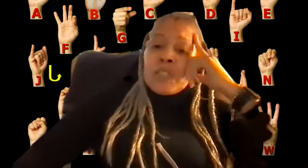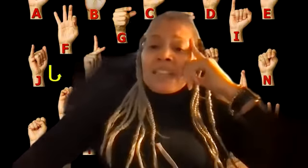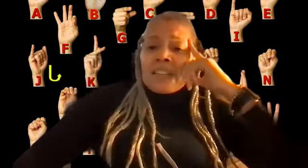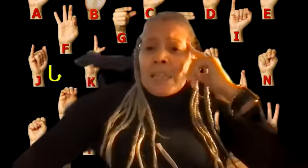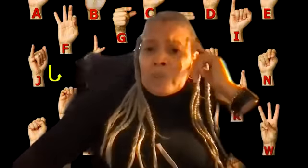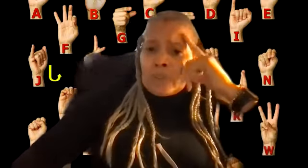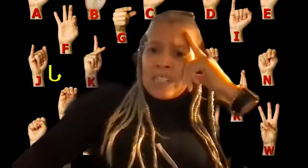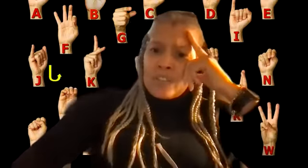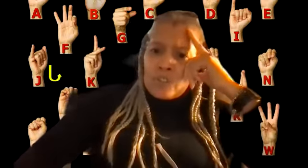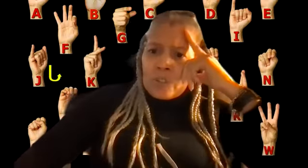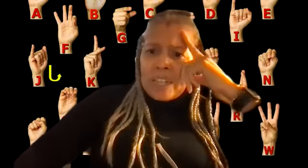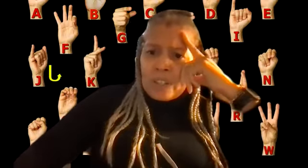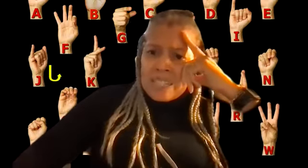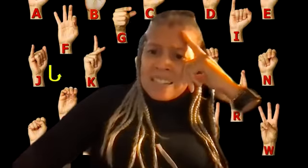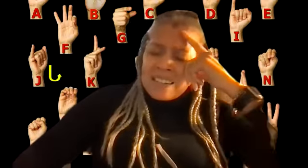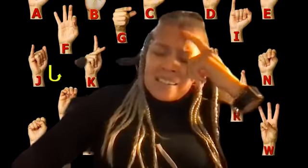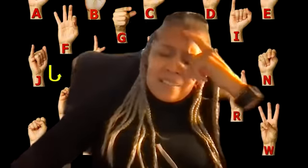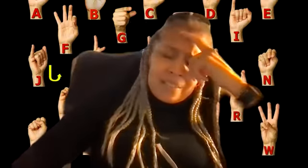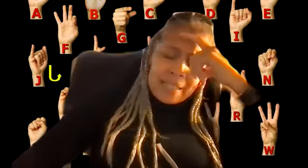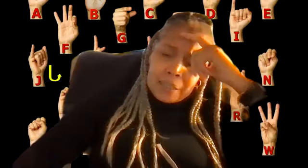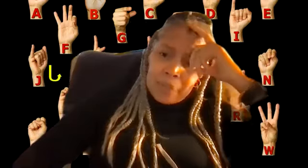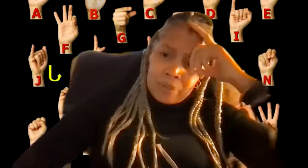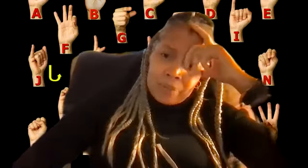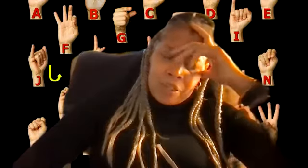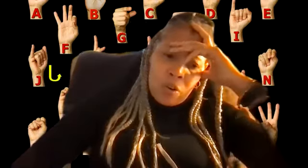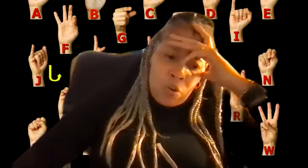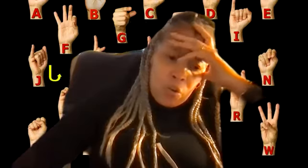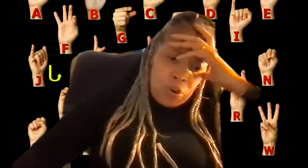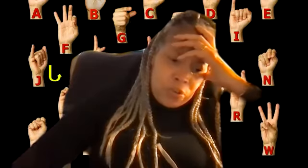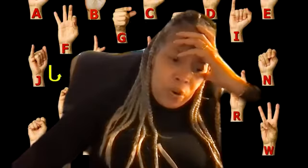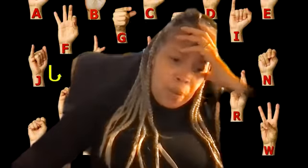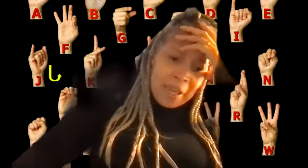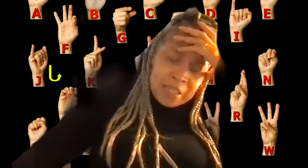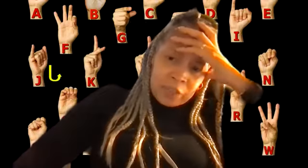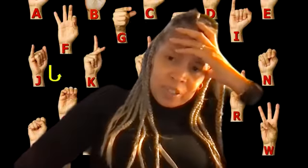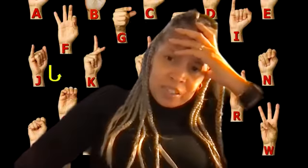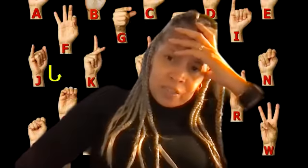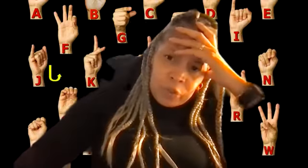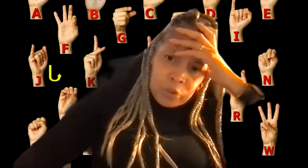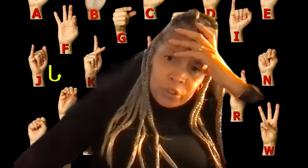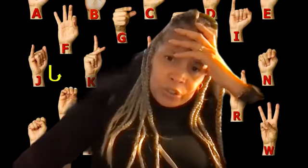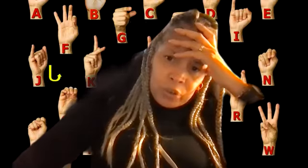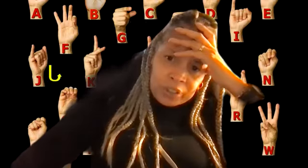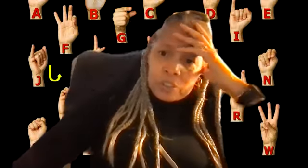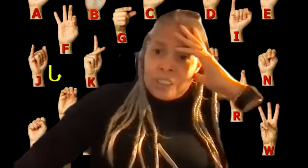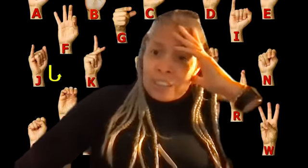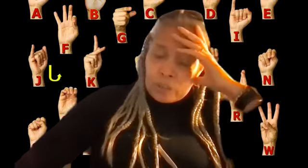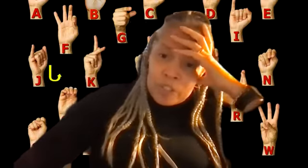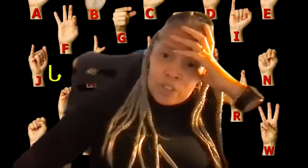you get labeled, right? So you're angry or you're angry black woman, or you are passive aggressive, or you are straight out aggressive